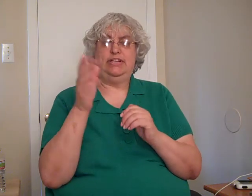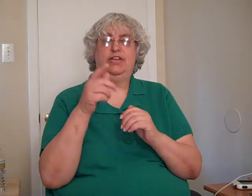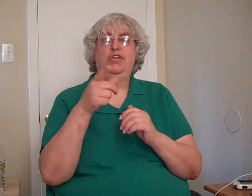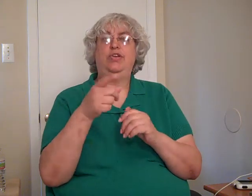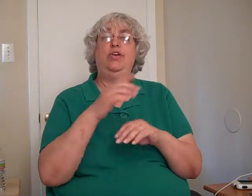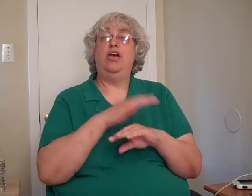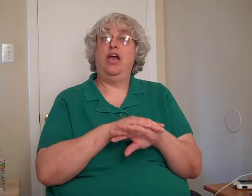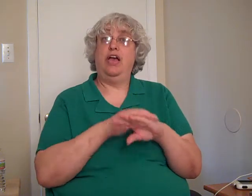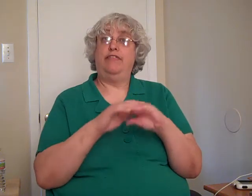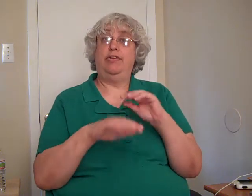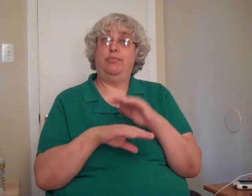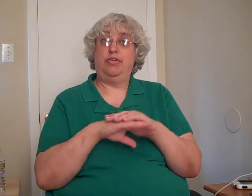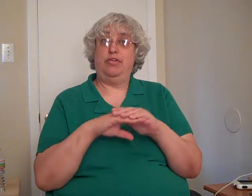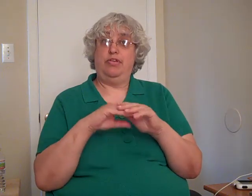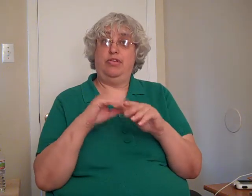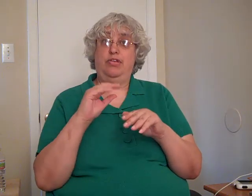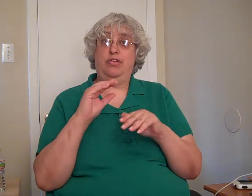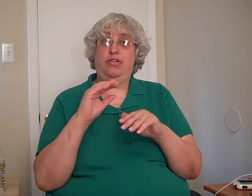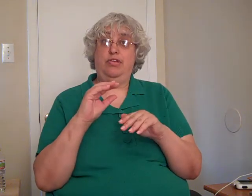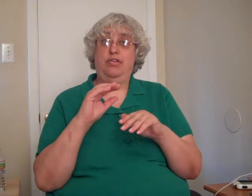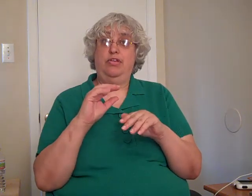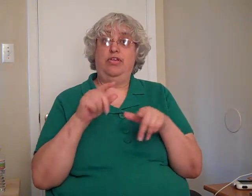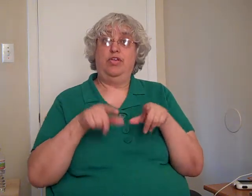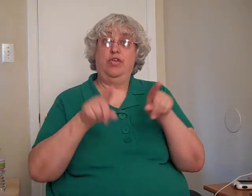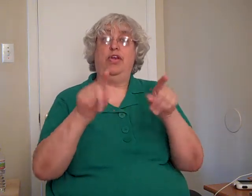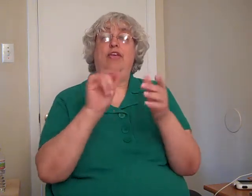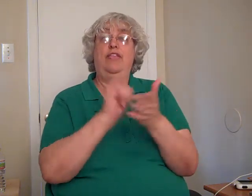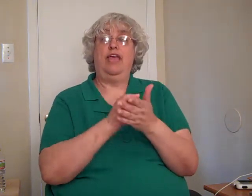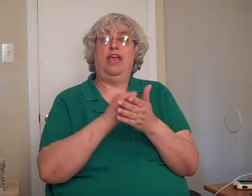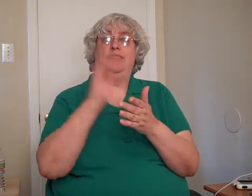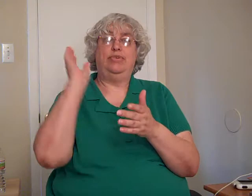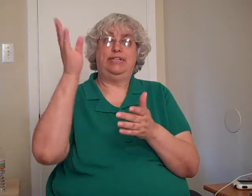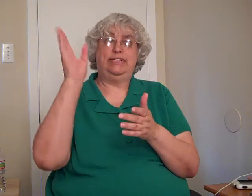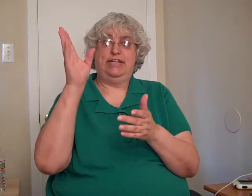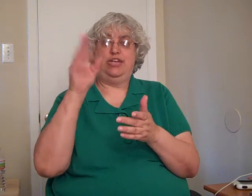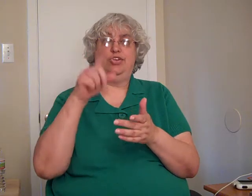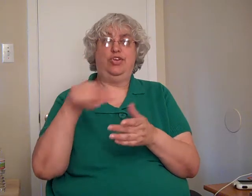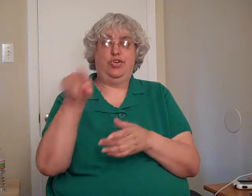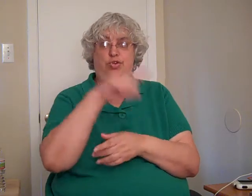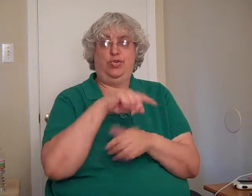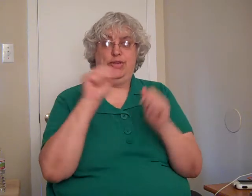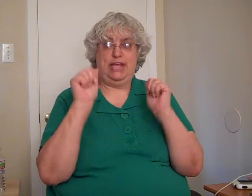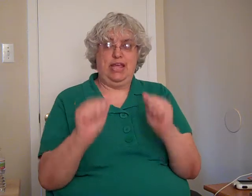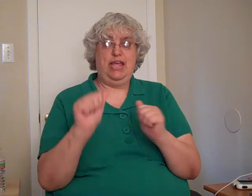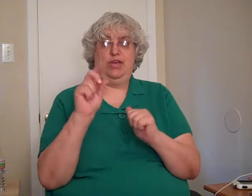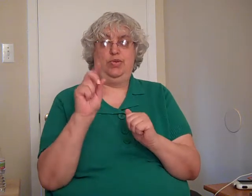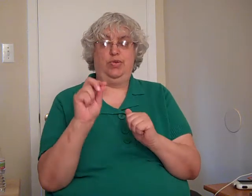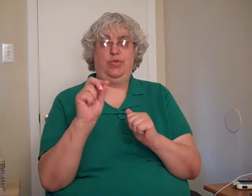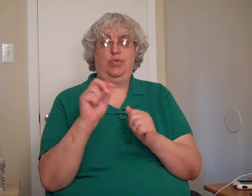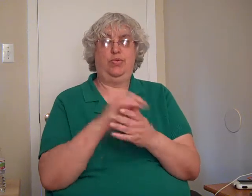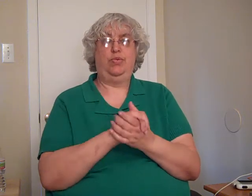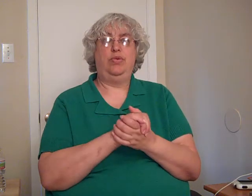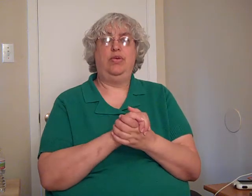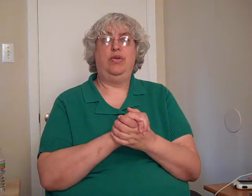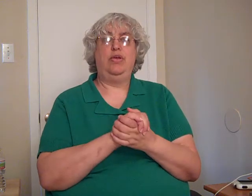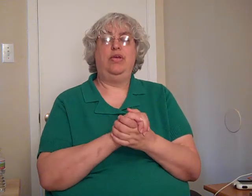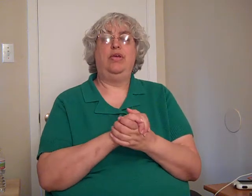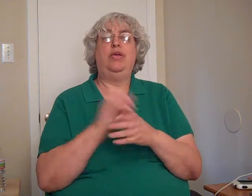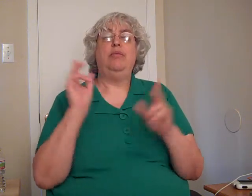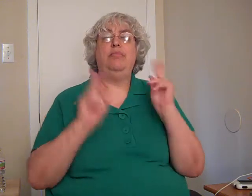comfortable enough in doing the presentation, you can do it. But however, here's one thing that I want you to understand. People are going to